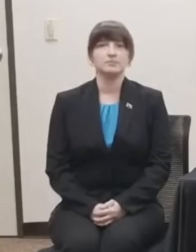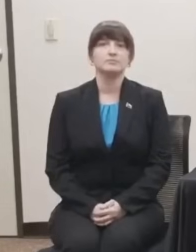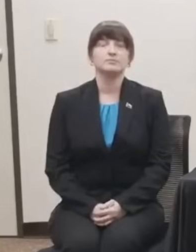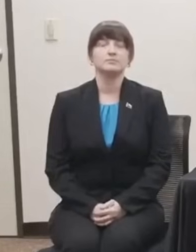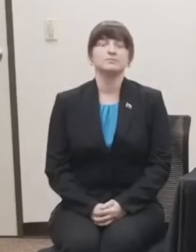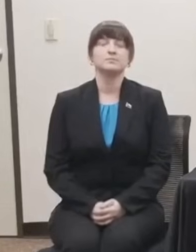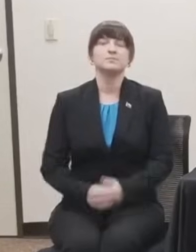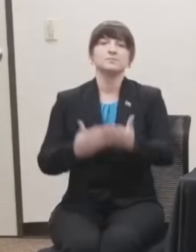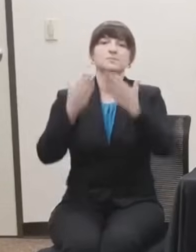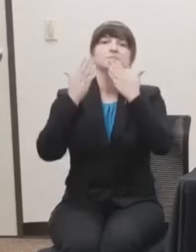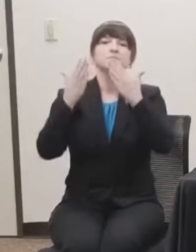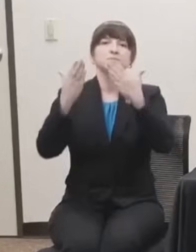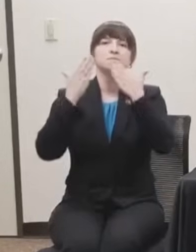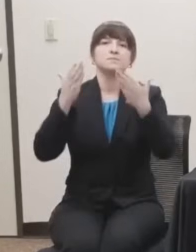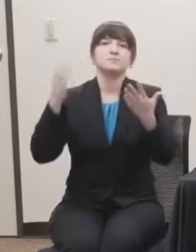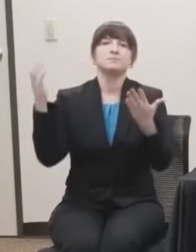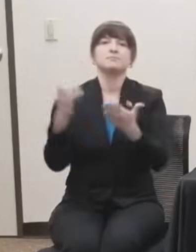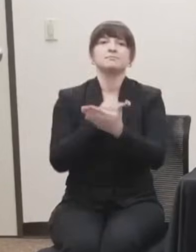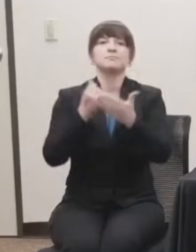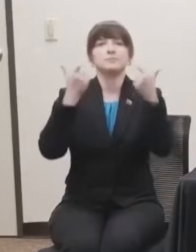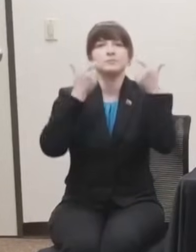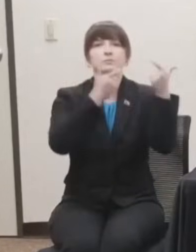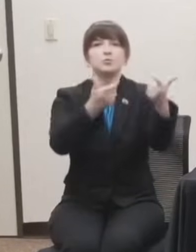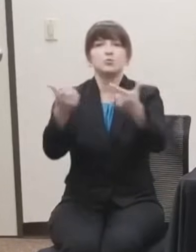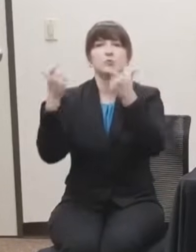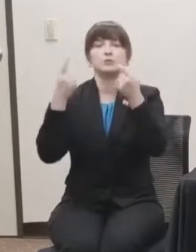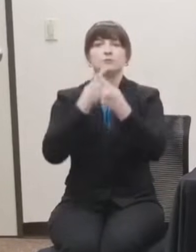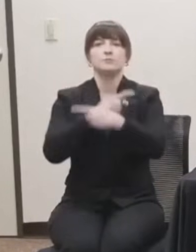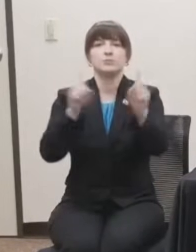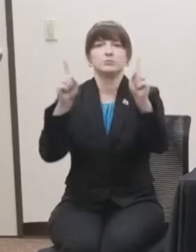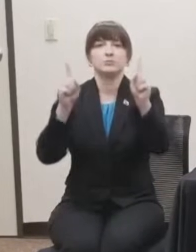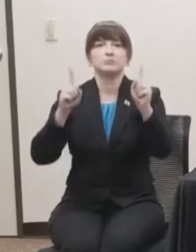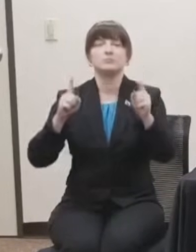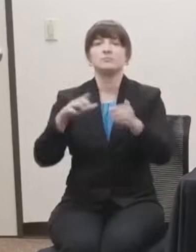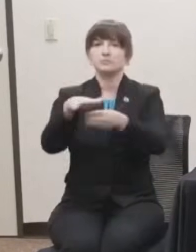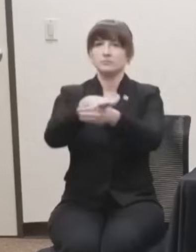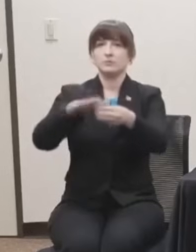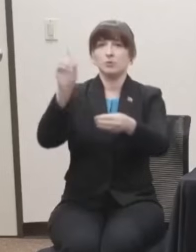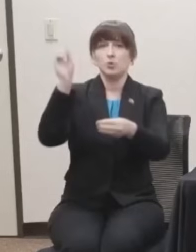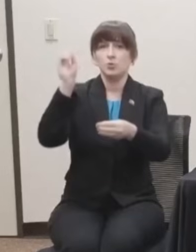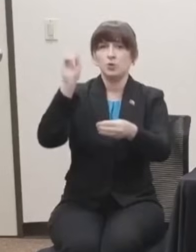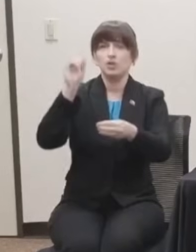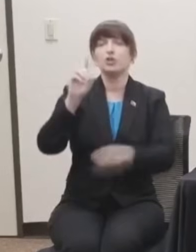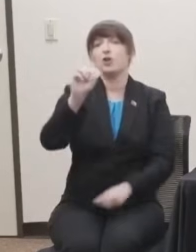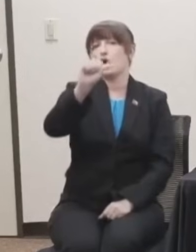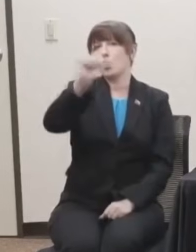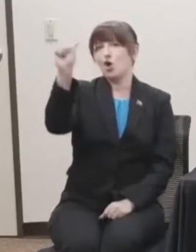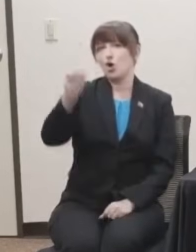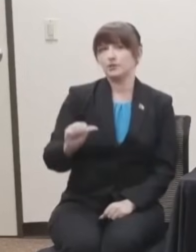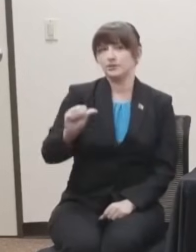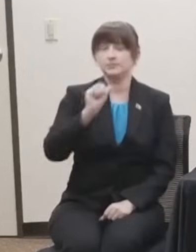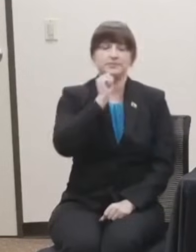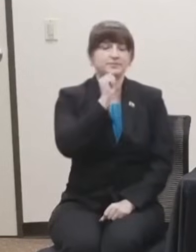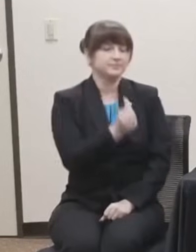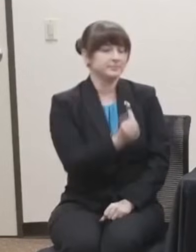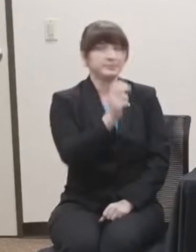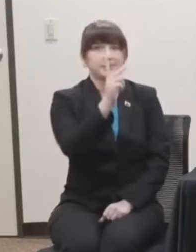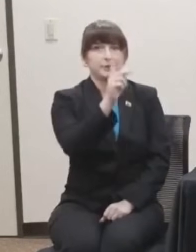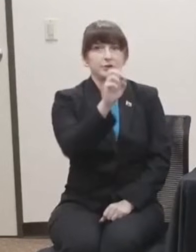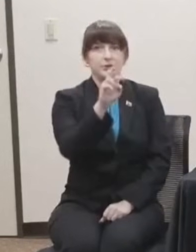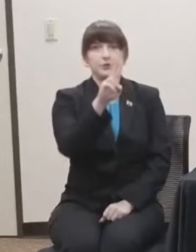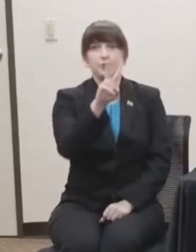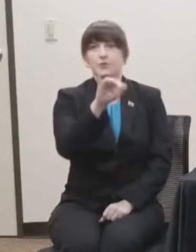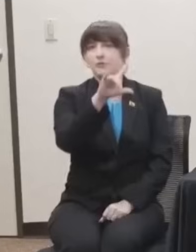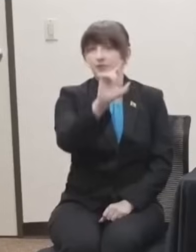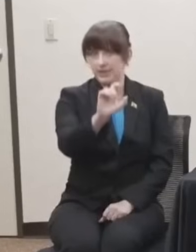I want to thank everybody for being with us here today. We are in Austin today as opposed to Kerrville because of deadly